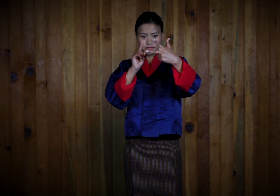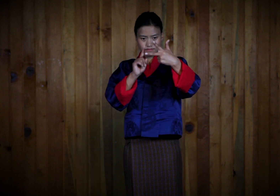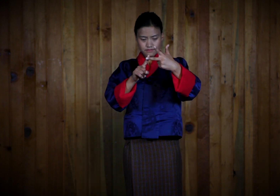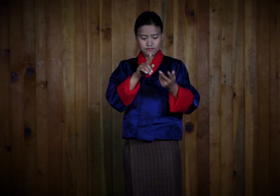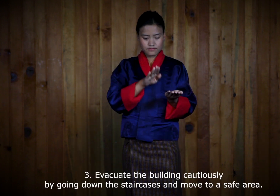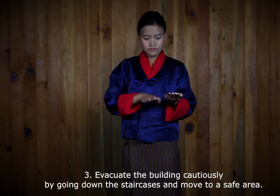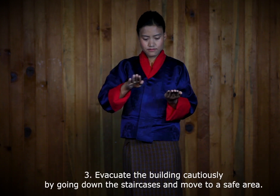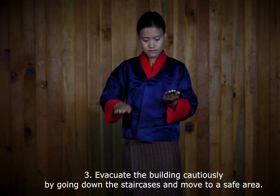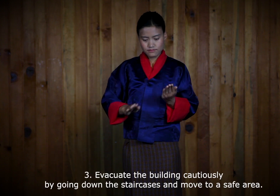3.